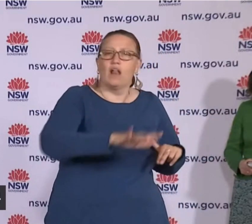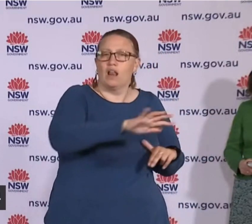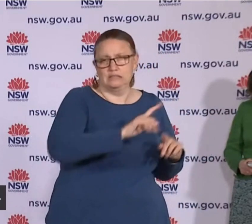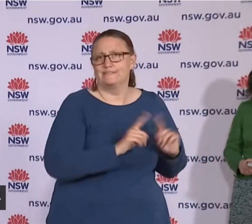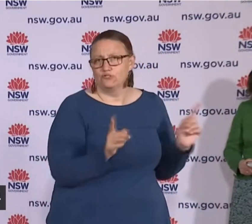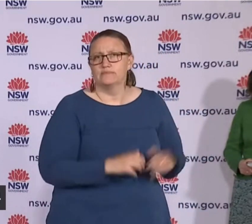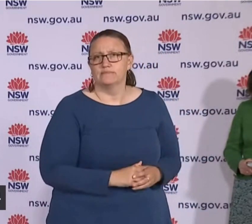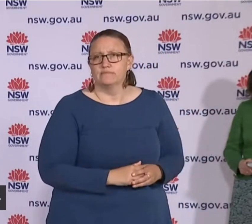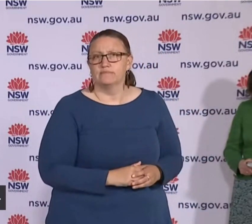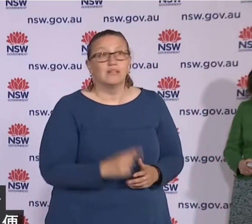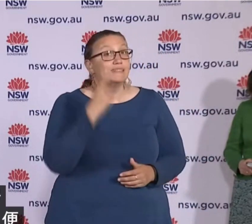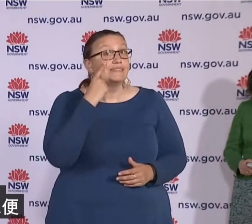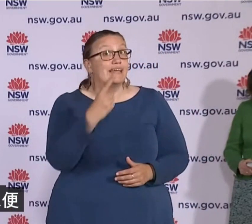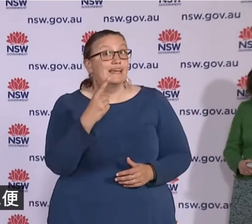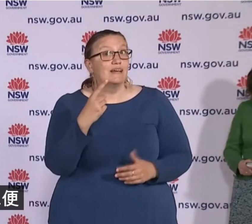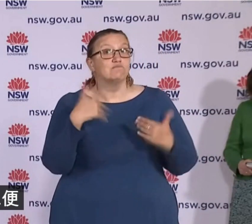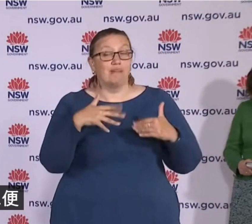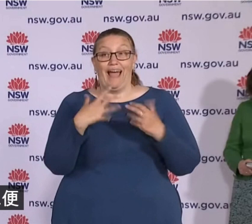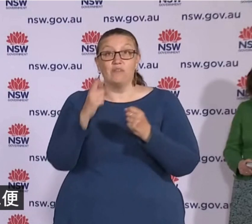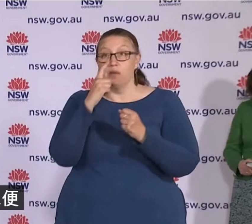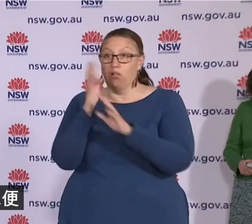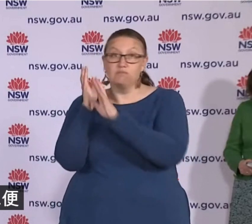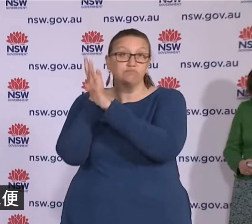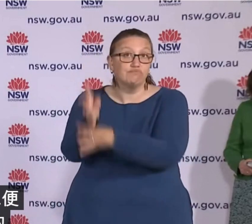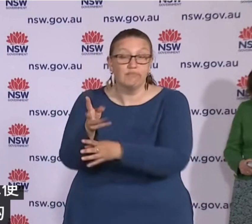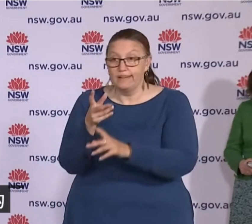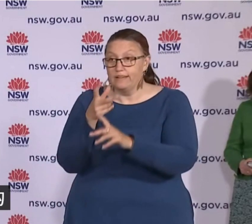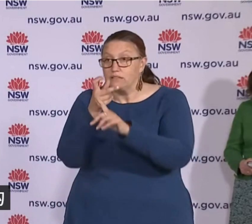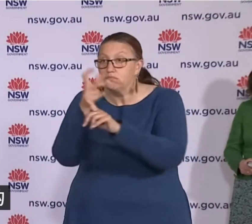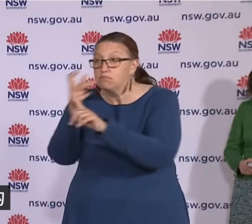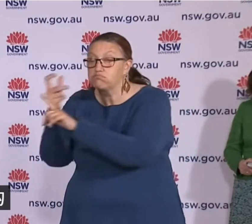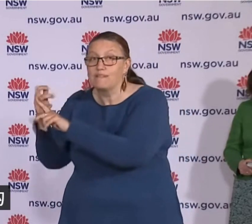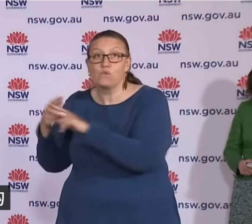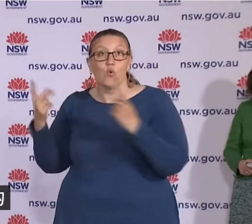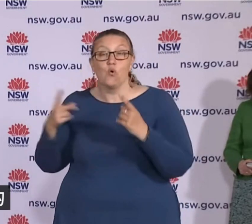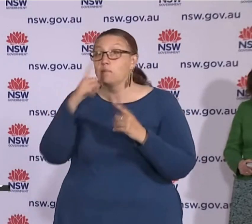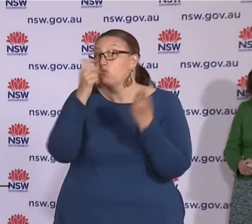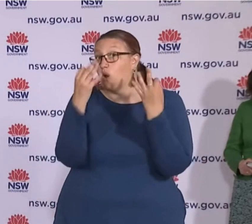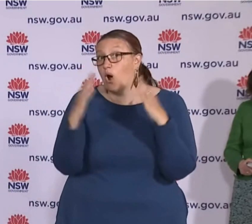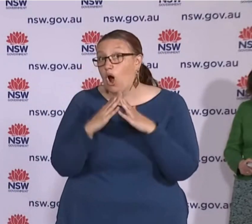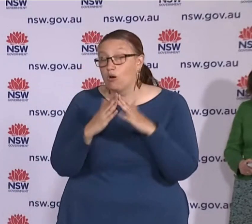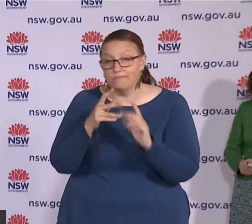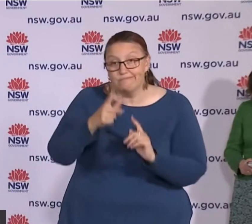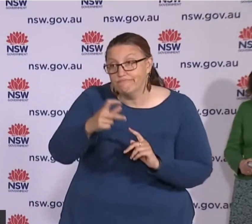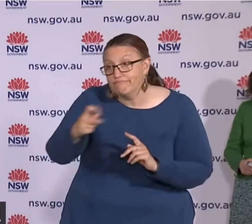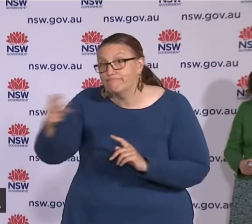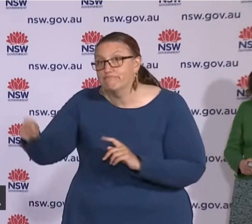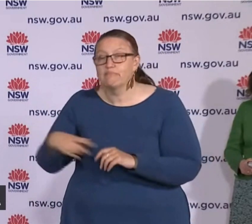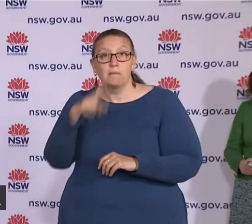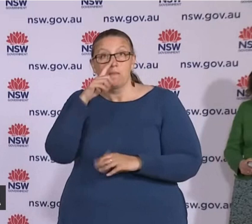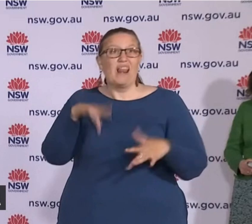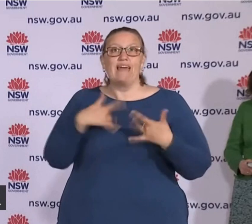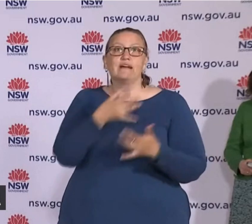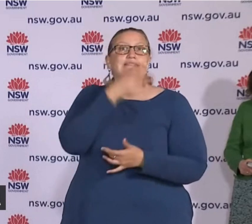our homelessness, in order to get vaccinating in boarding houses, our social housing, engaging with our drug and alcohol